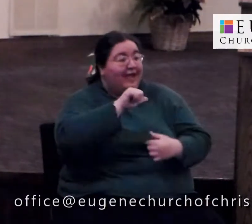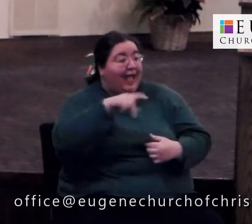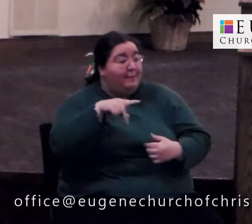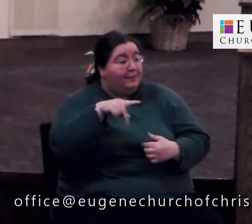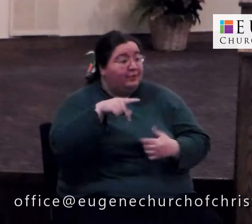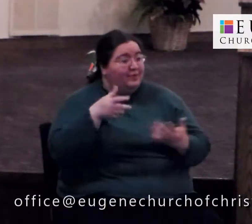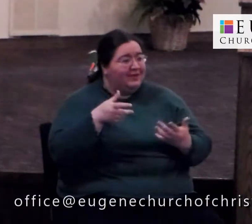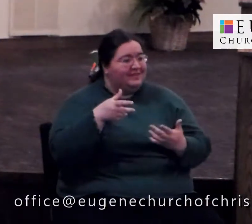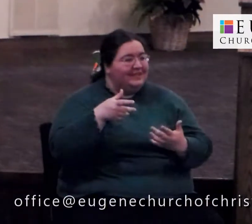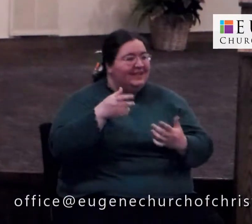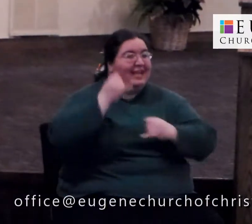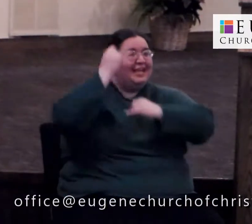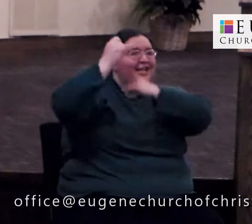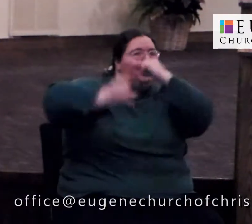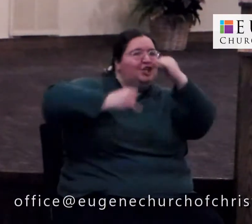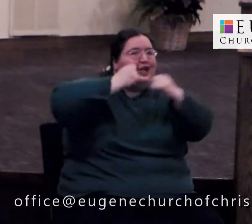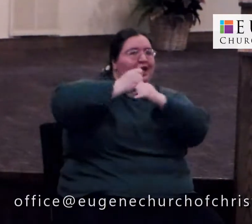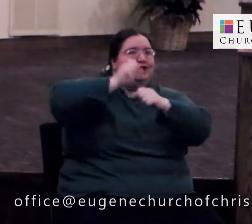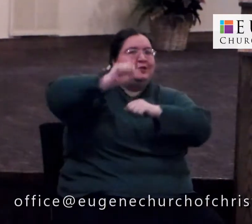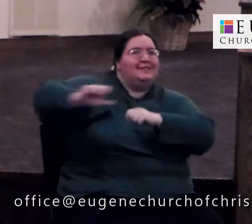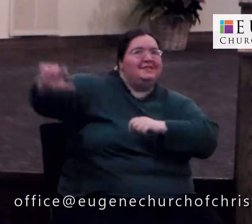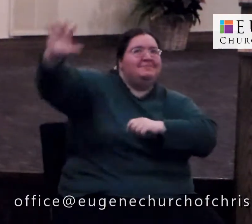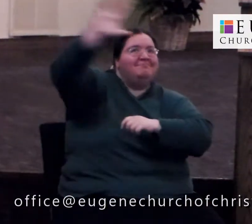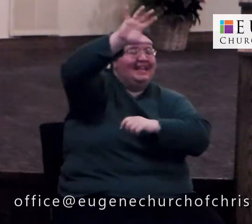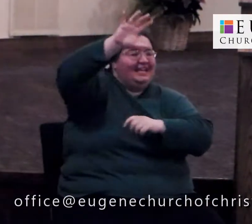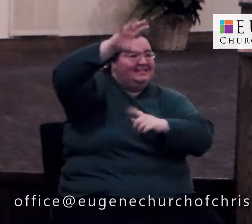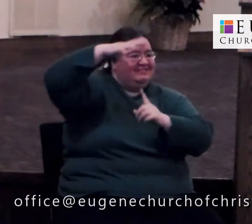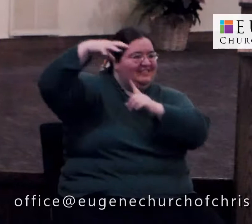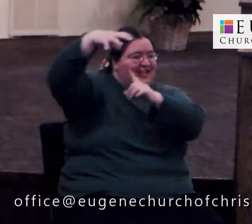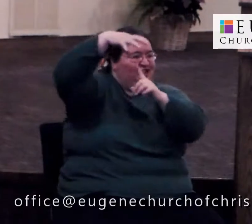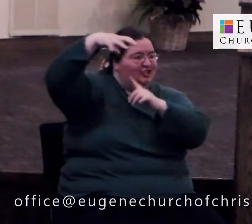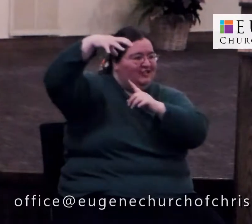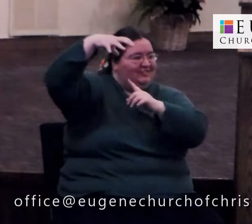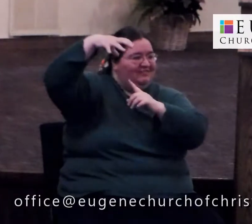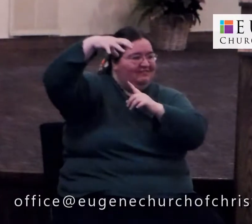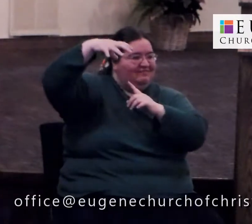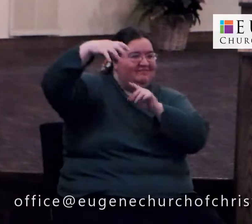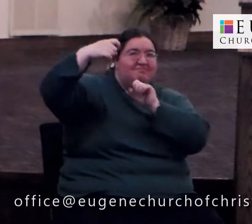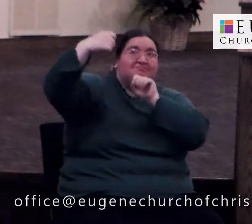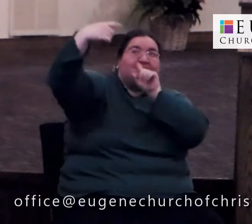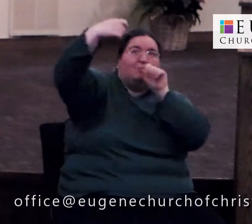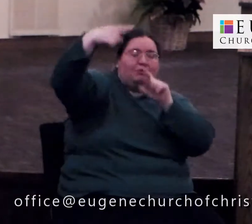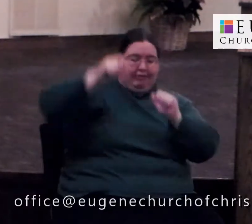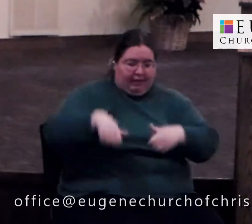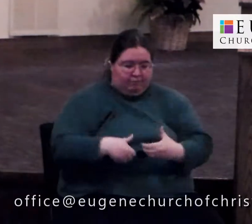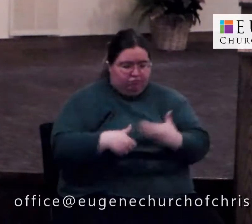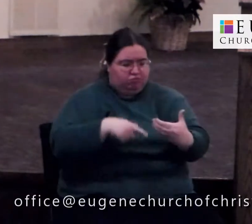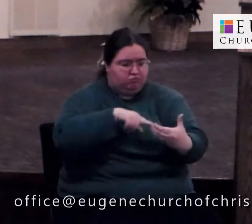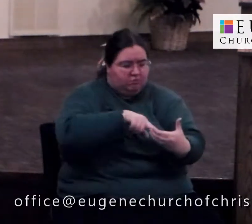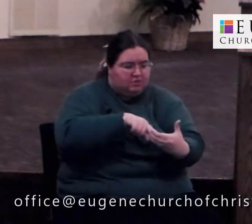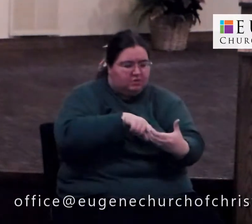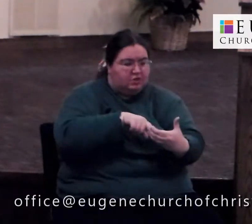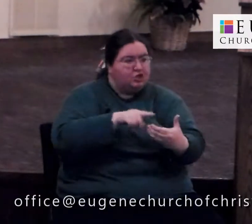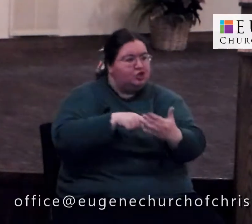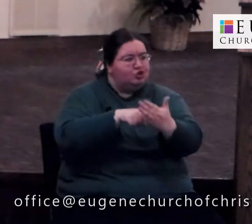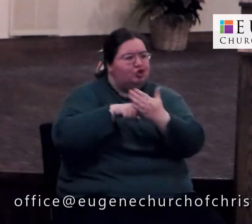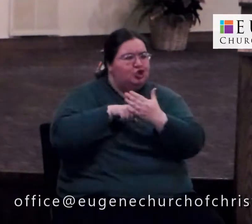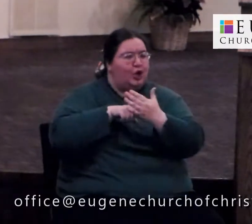you can punch on this app, and it will tell you with a map of the sky and timing when the International Space Station will be